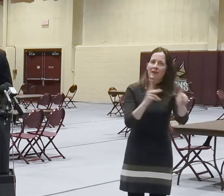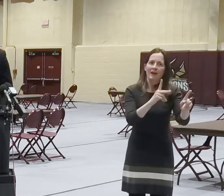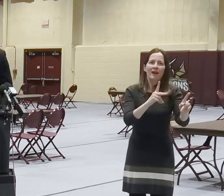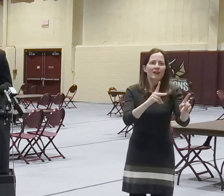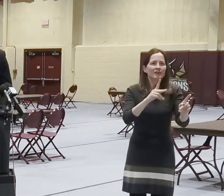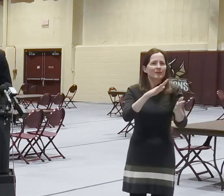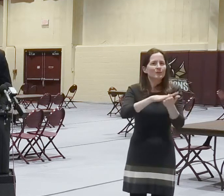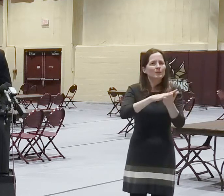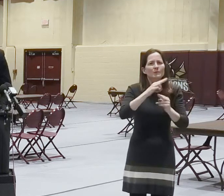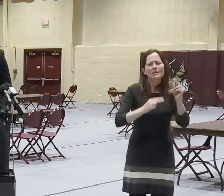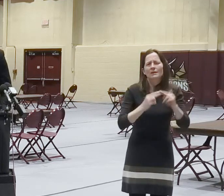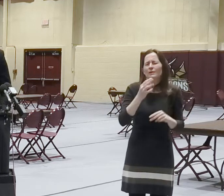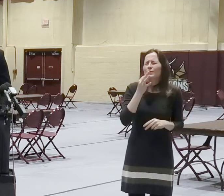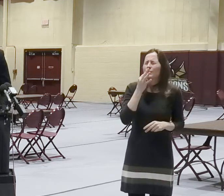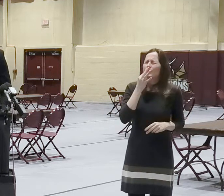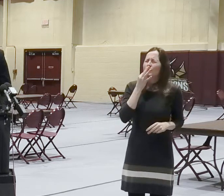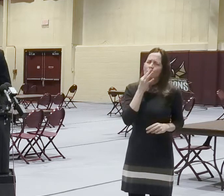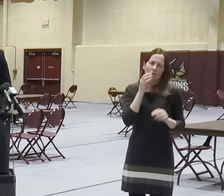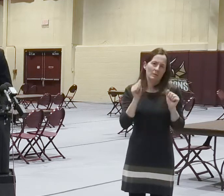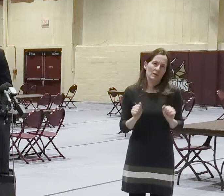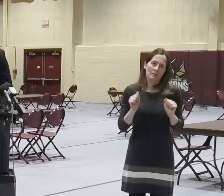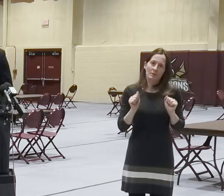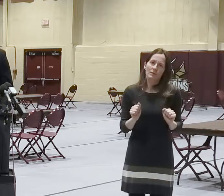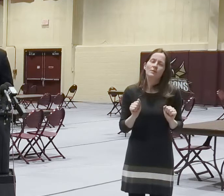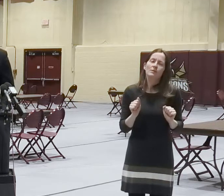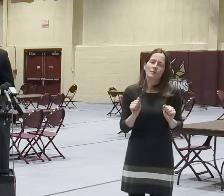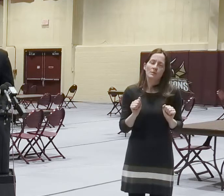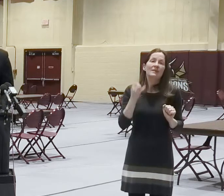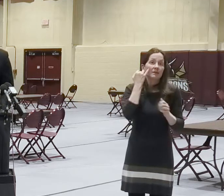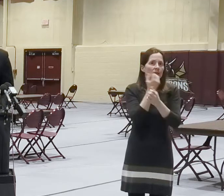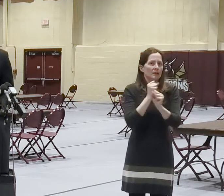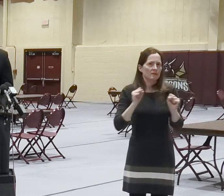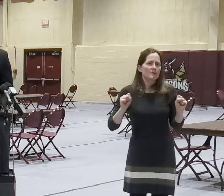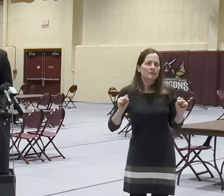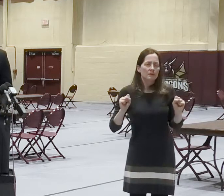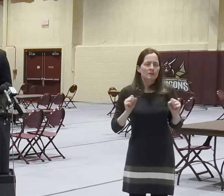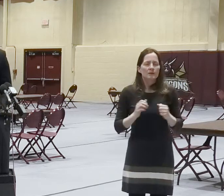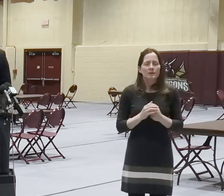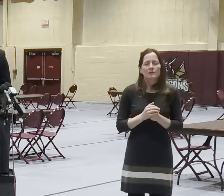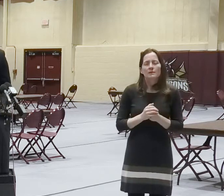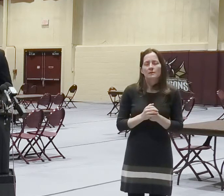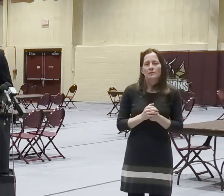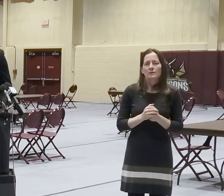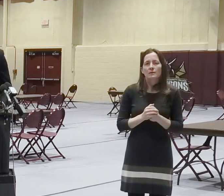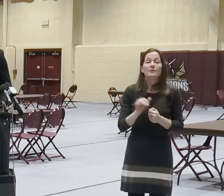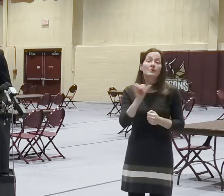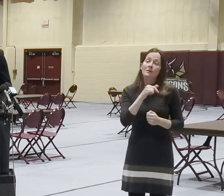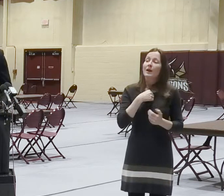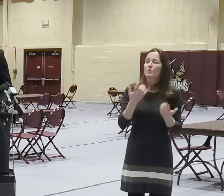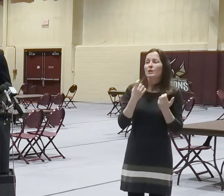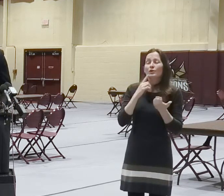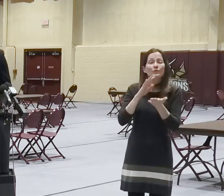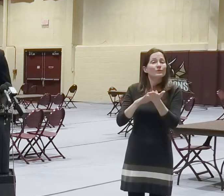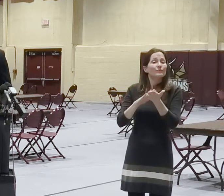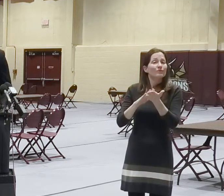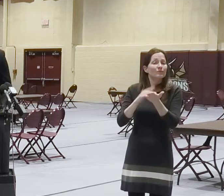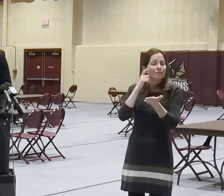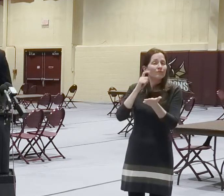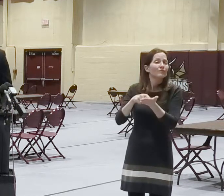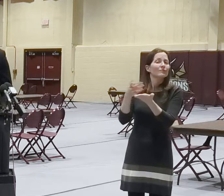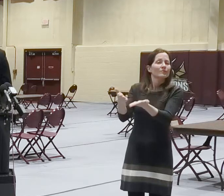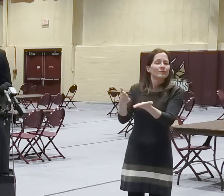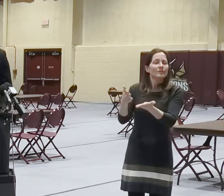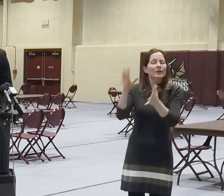safely possible. And I'd also like to thank and acknowledge our Superintendent, Dr.